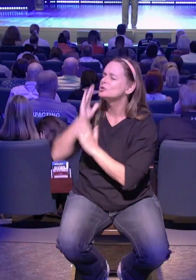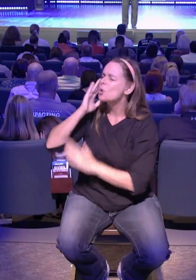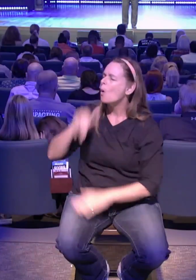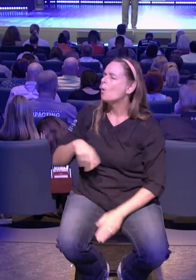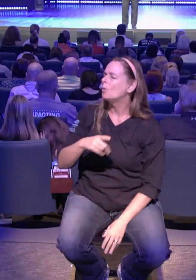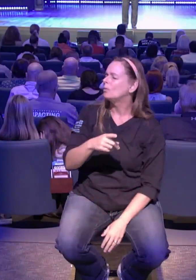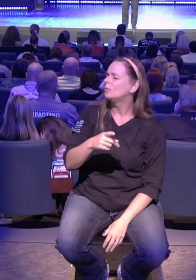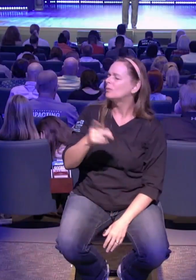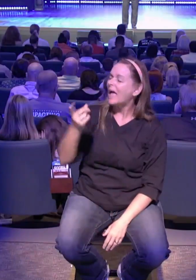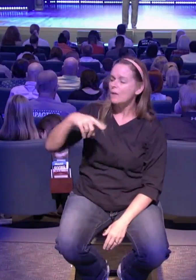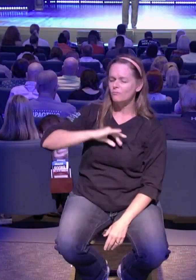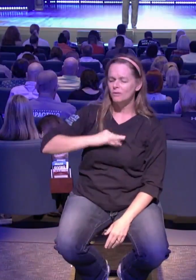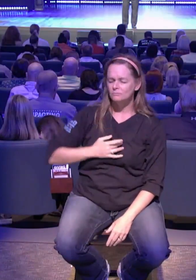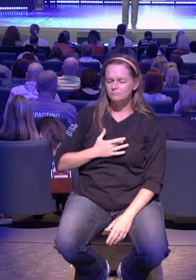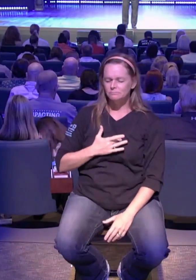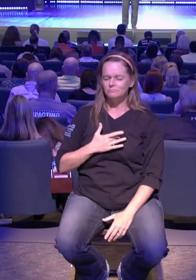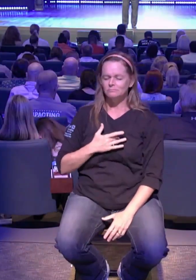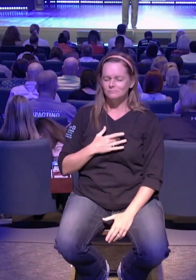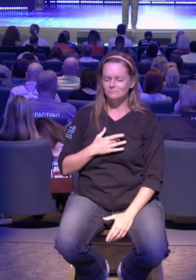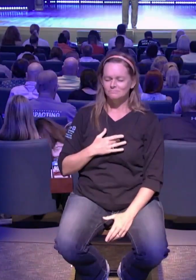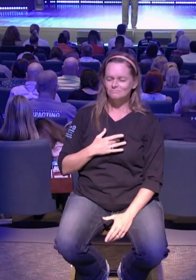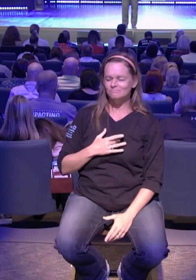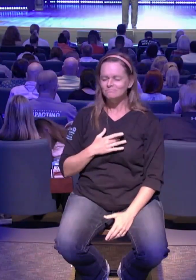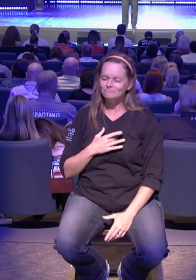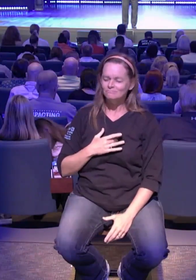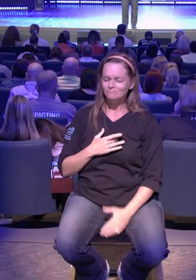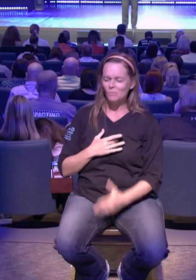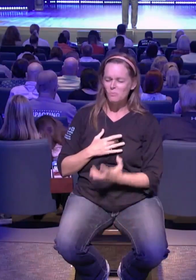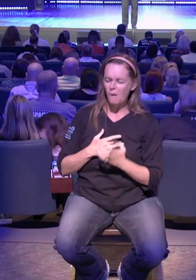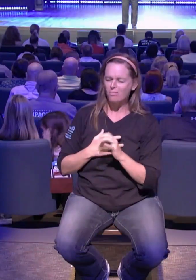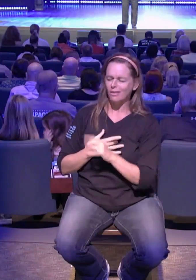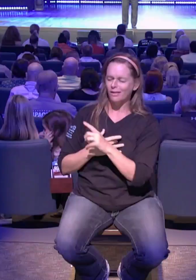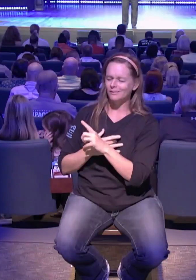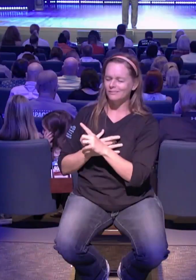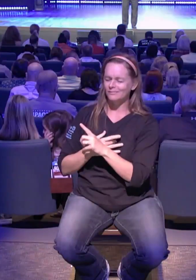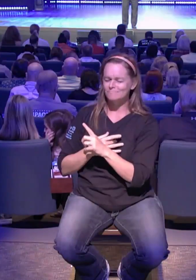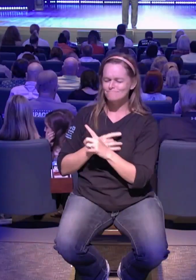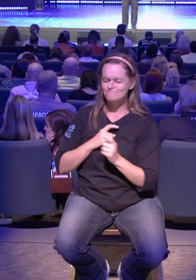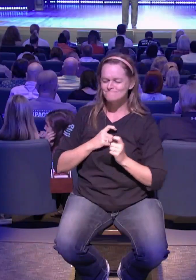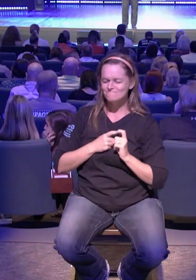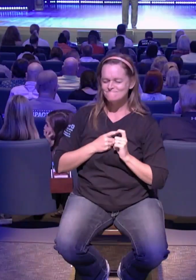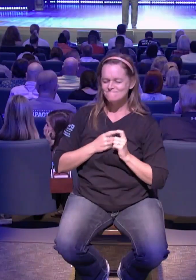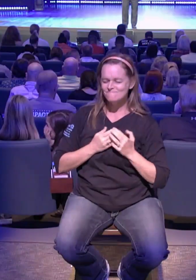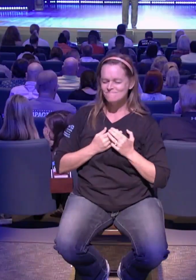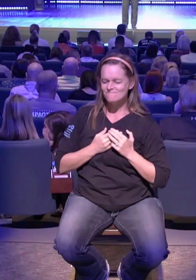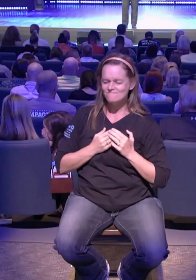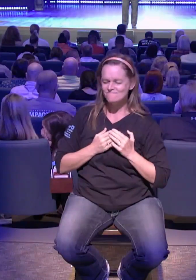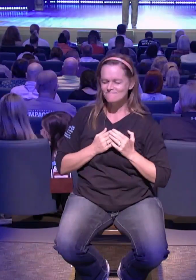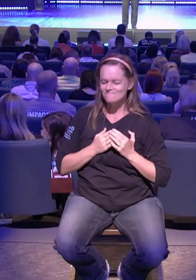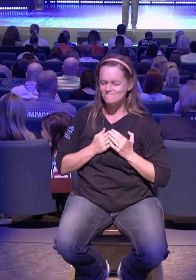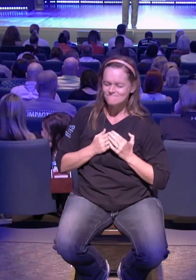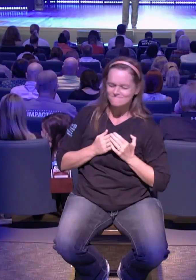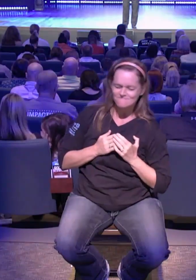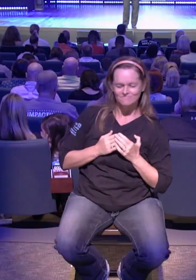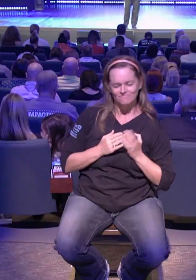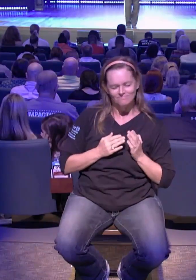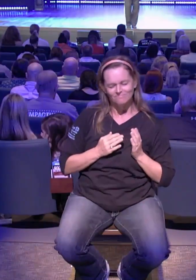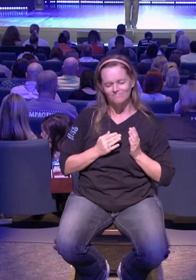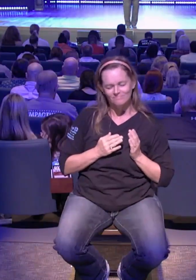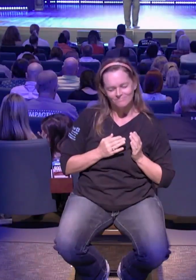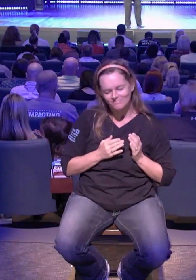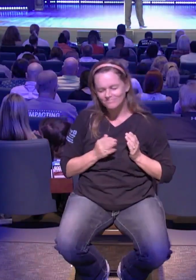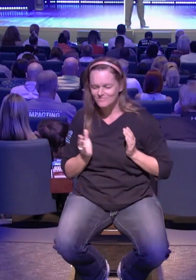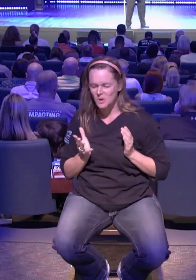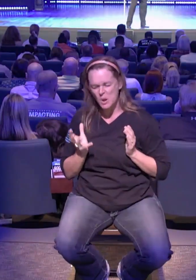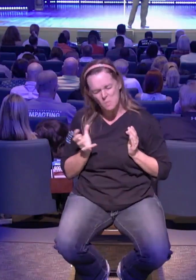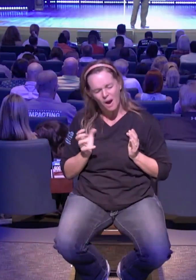and that they will be changed. So may your compassion flow through us. May your